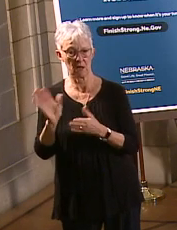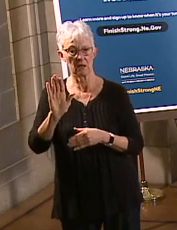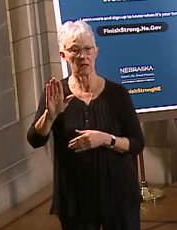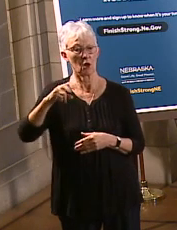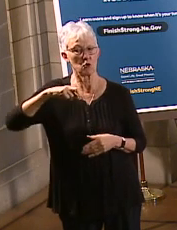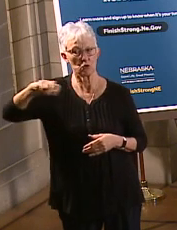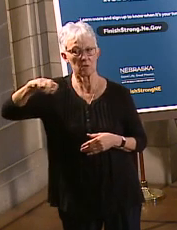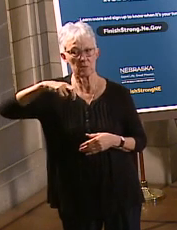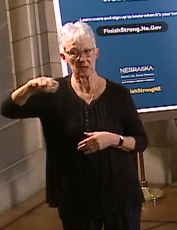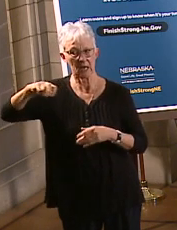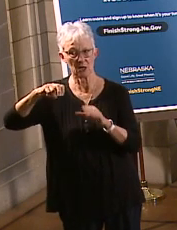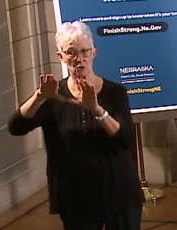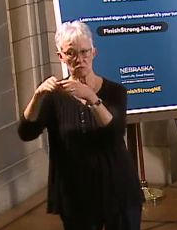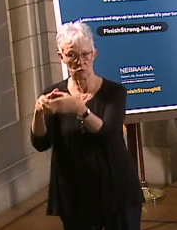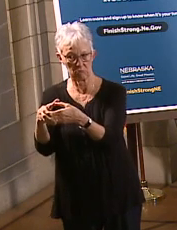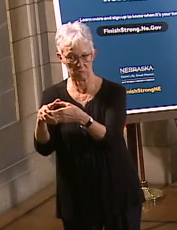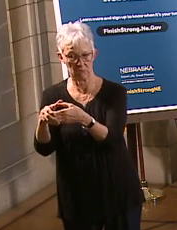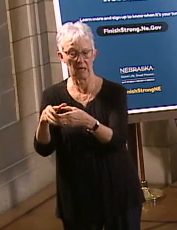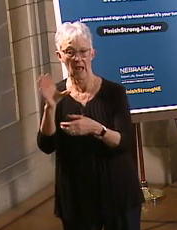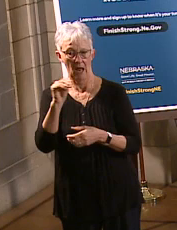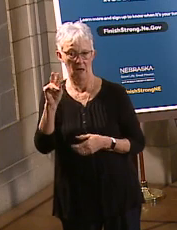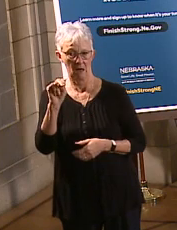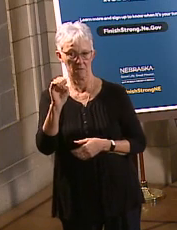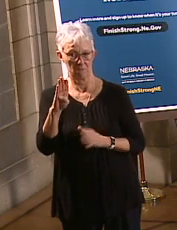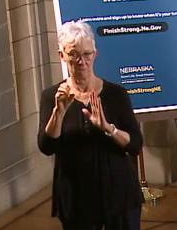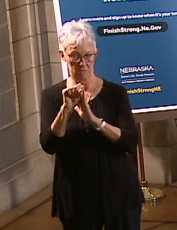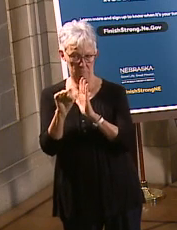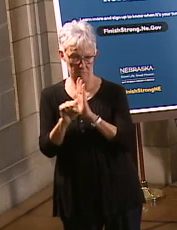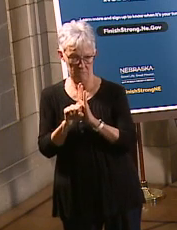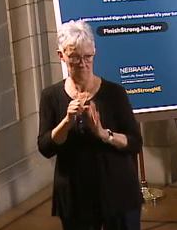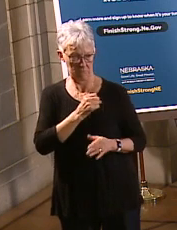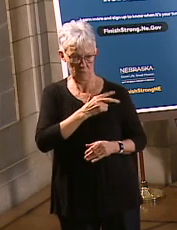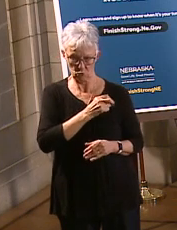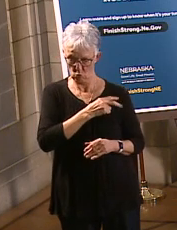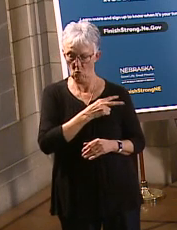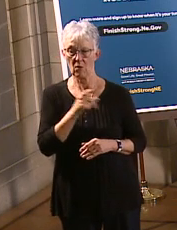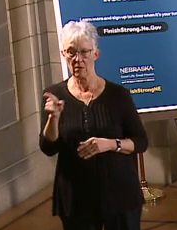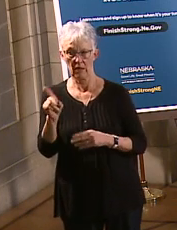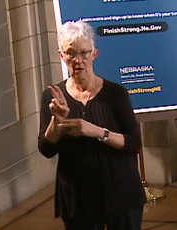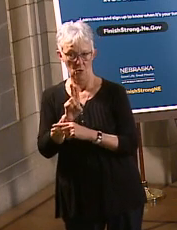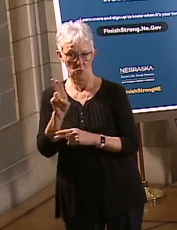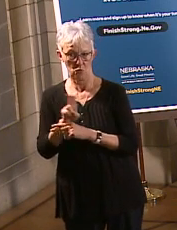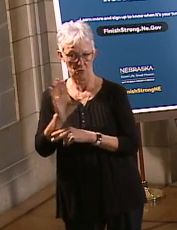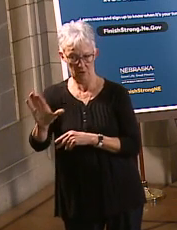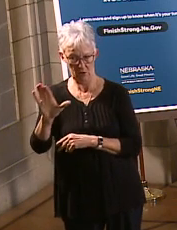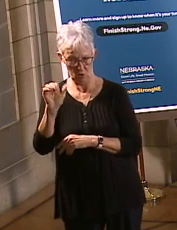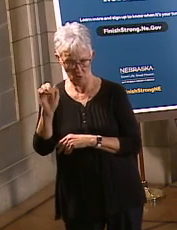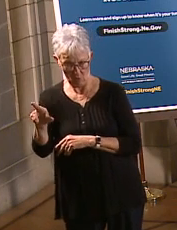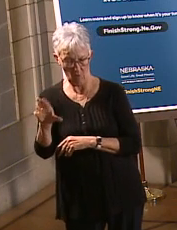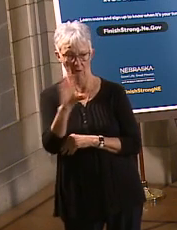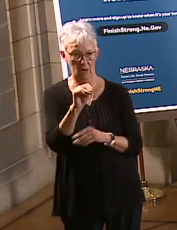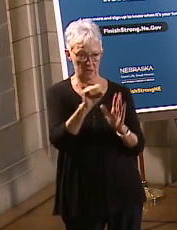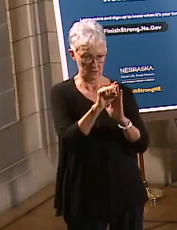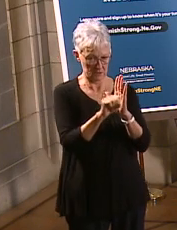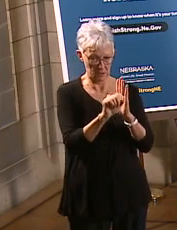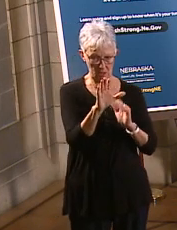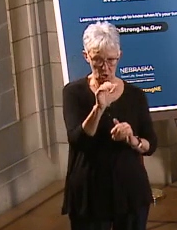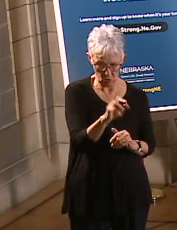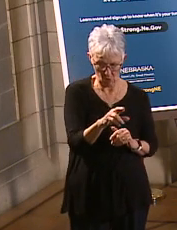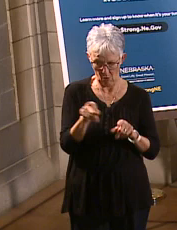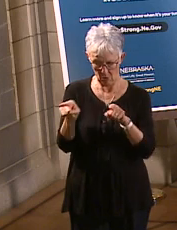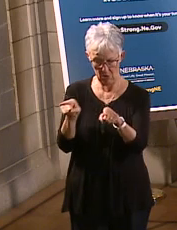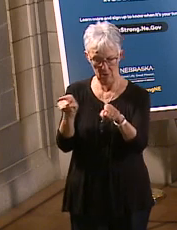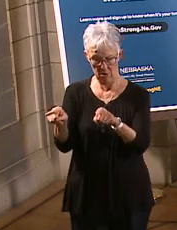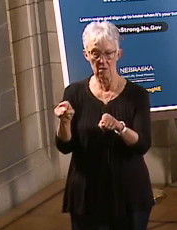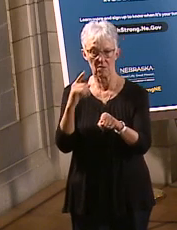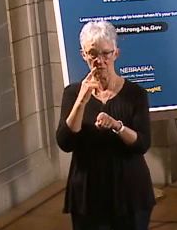Bureau and the Nebraska State Patrol for working with us to log the data for the automobiles and all the work that those two departments